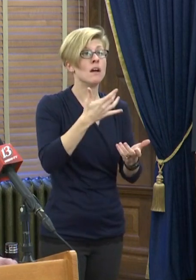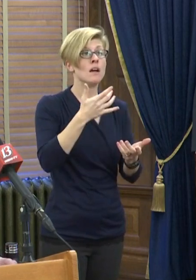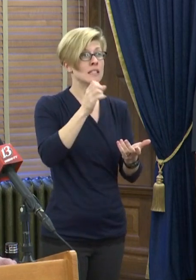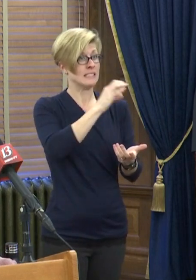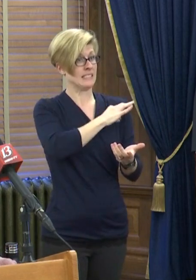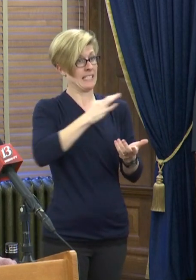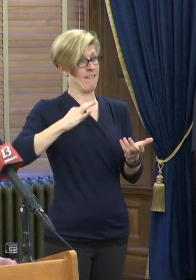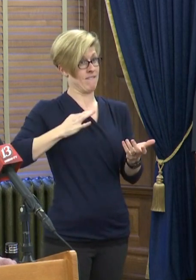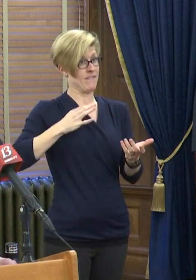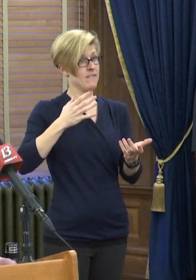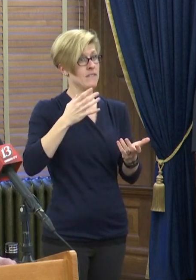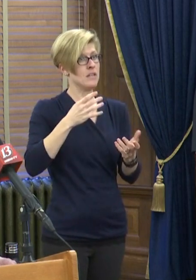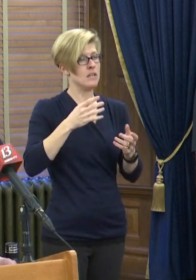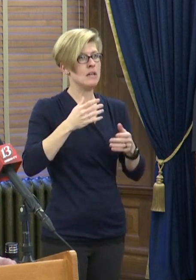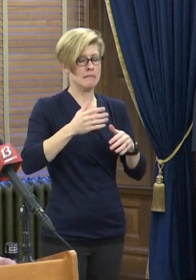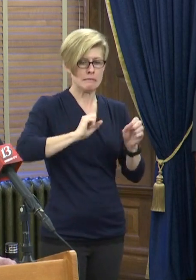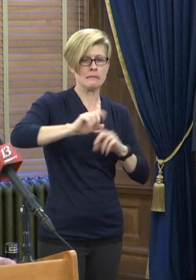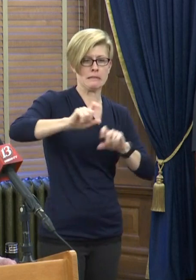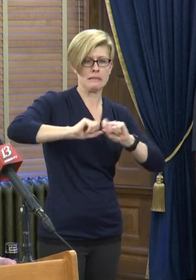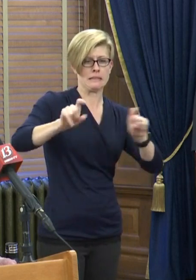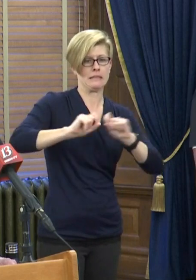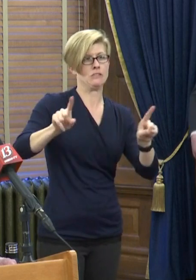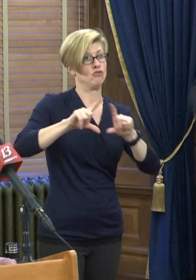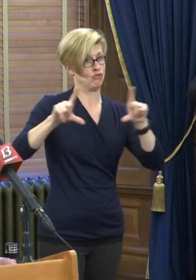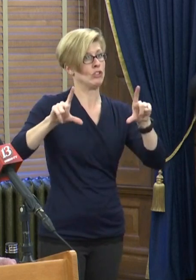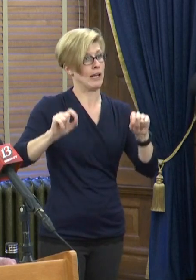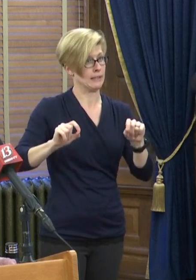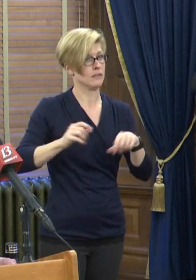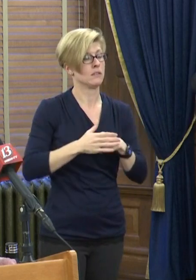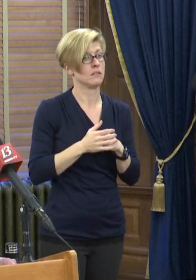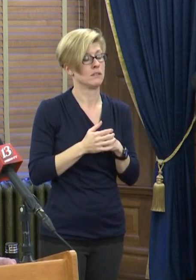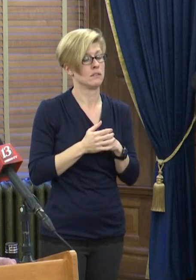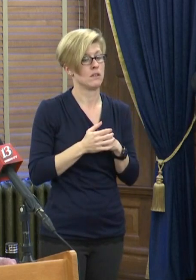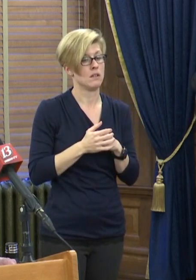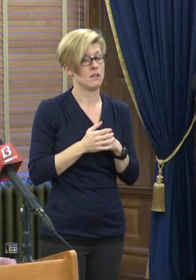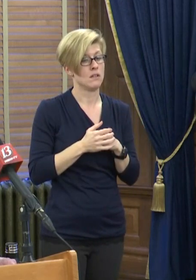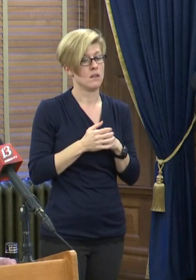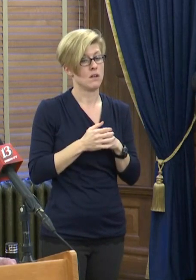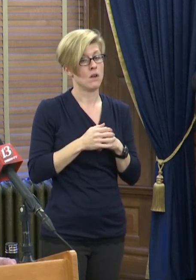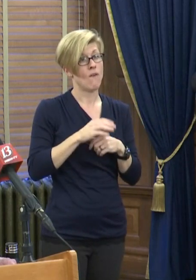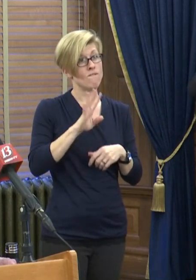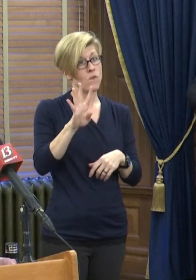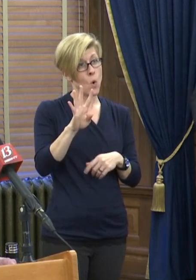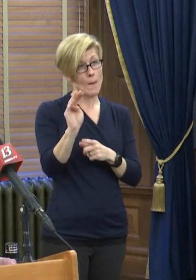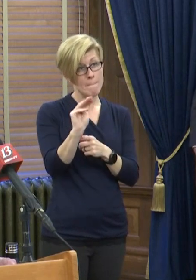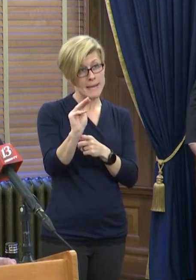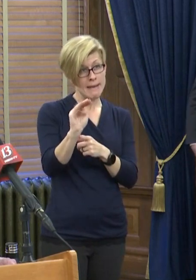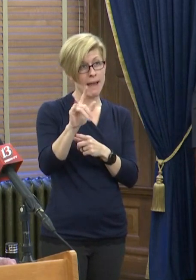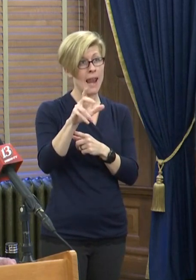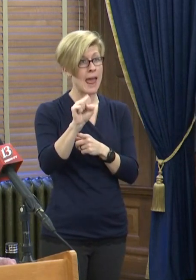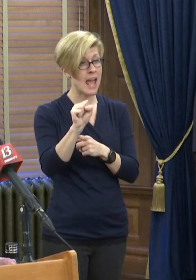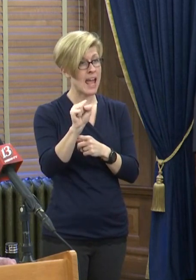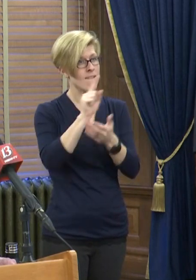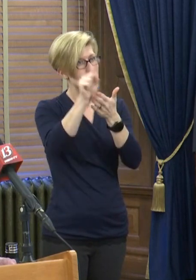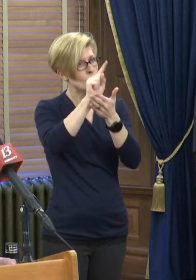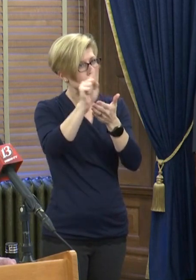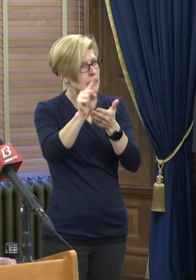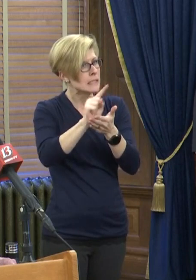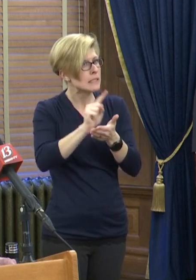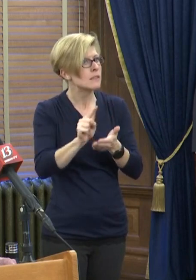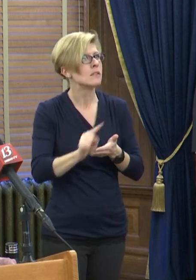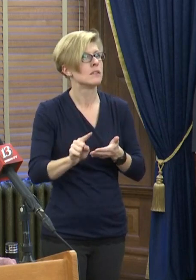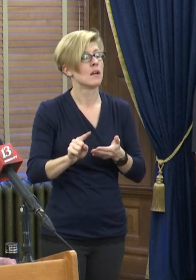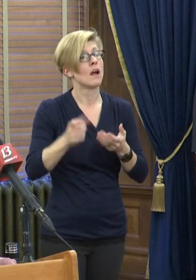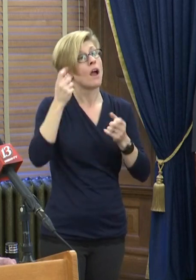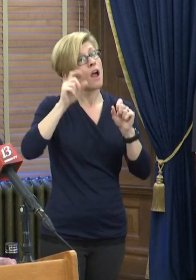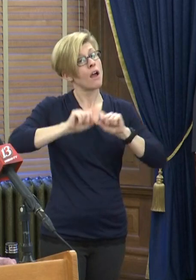speed they're getting benefits to Kansans. They've gotten nearly 4 million weekly claims processed and sent out more